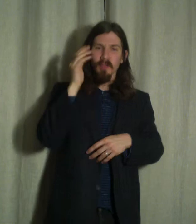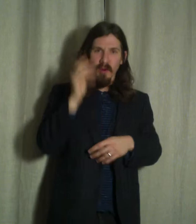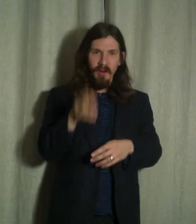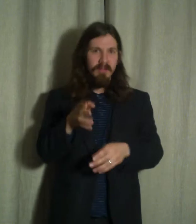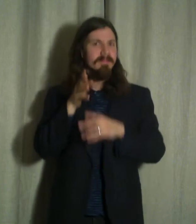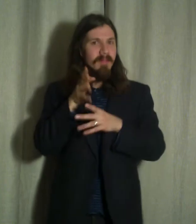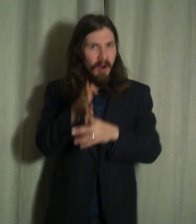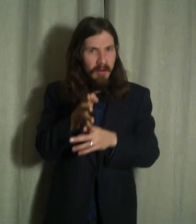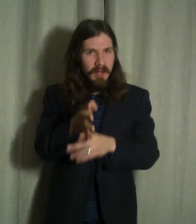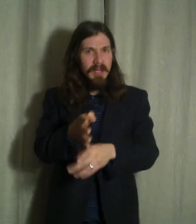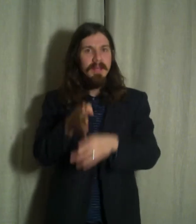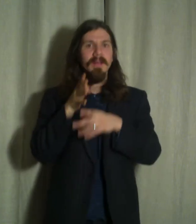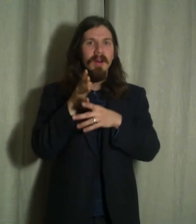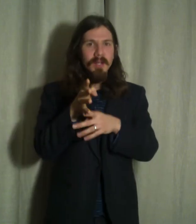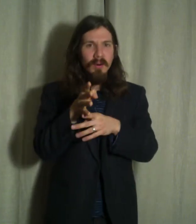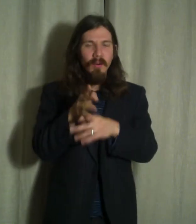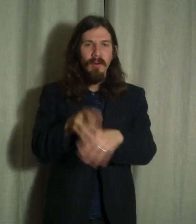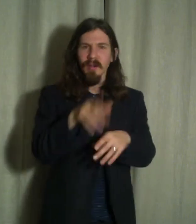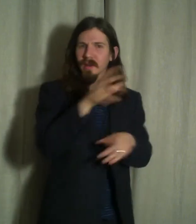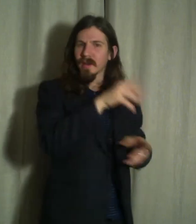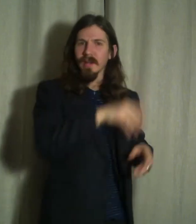of harmony, you know, a chord, and